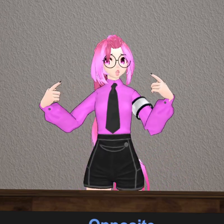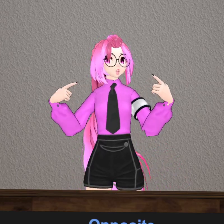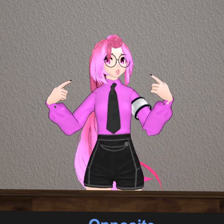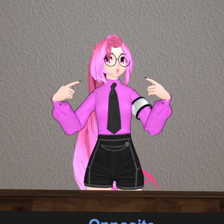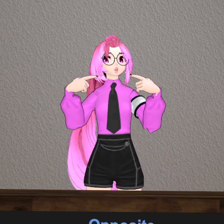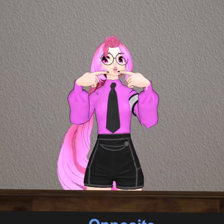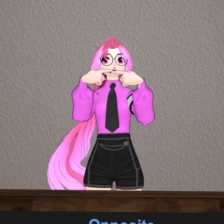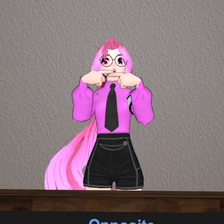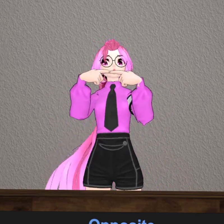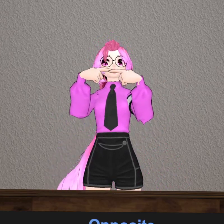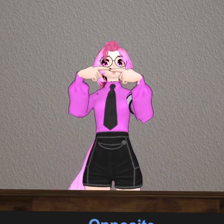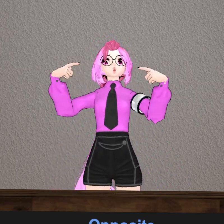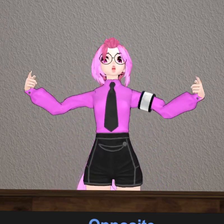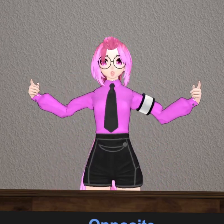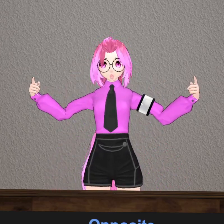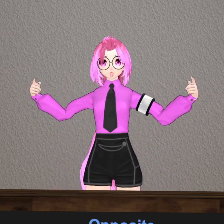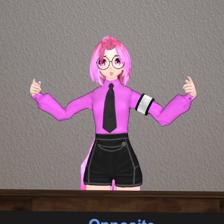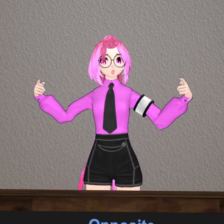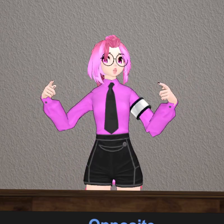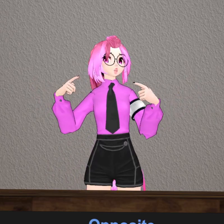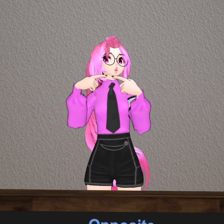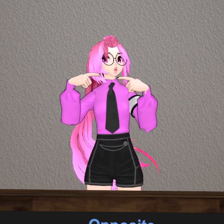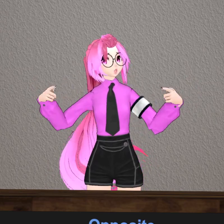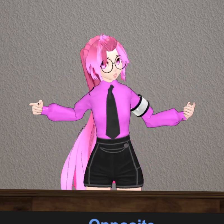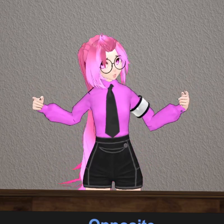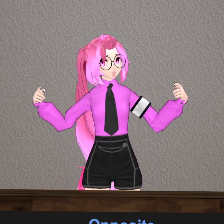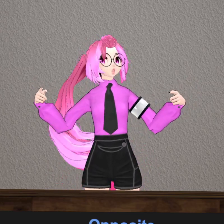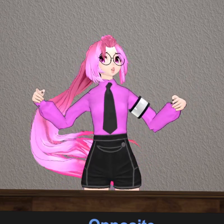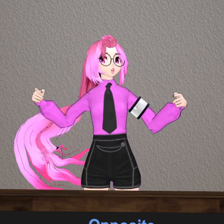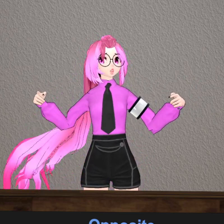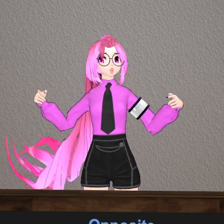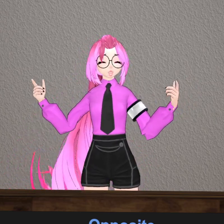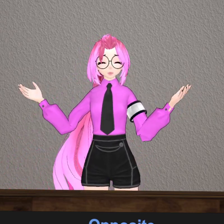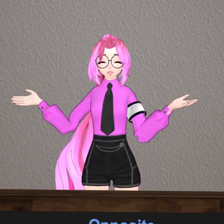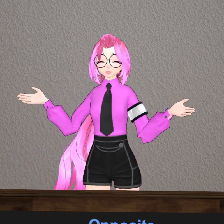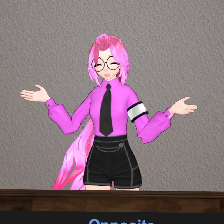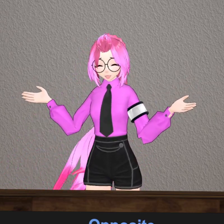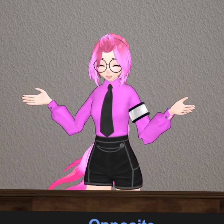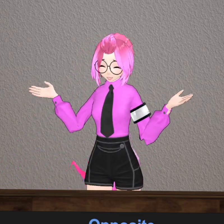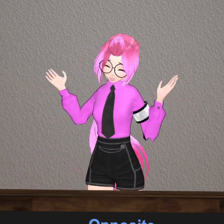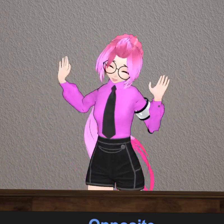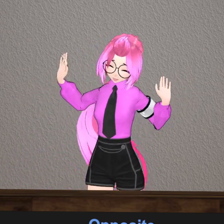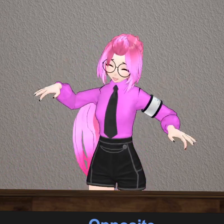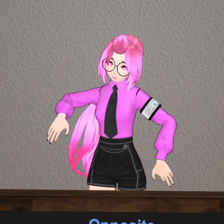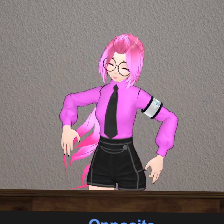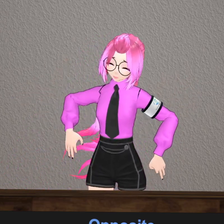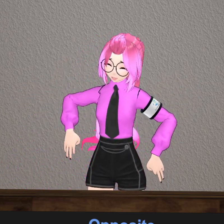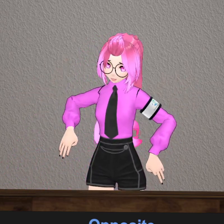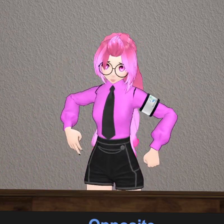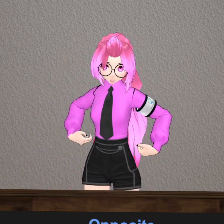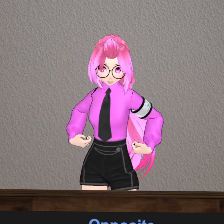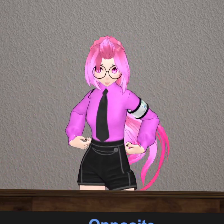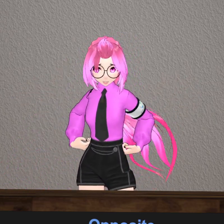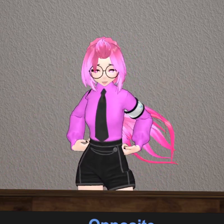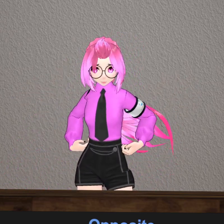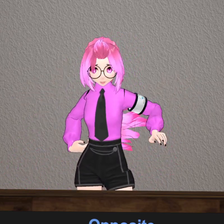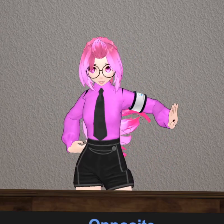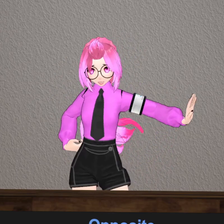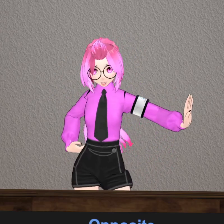have two things, and they're so opposite that they're going to like repel each other. Opposites attract, but you know, we're kind of going